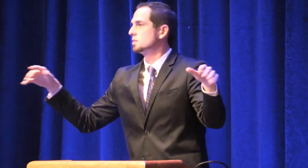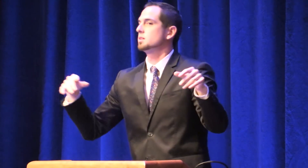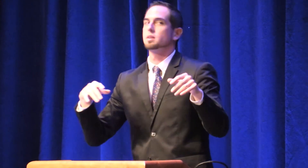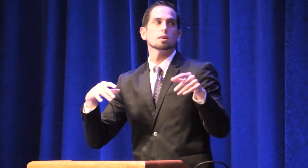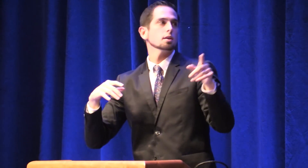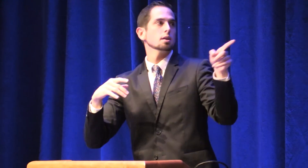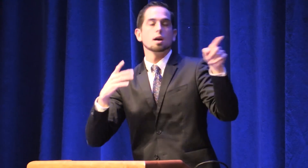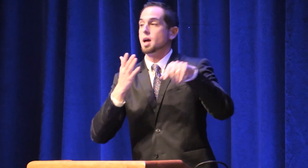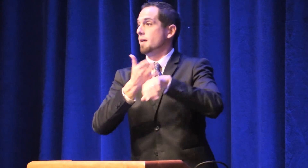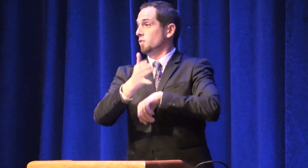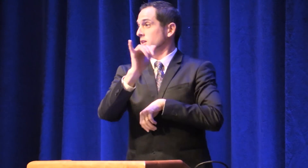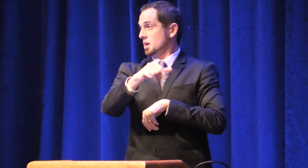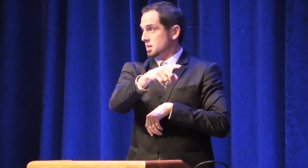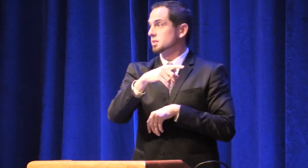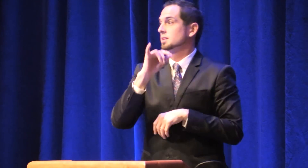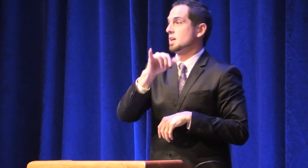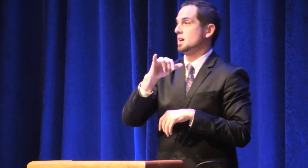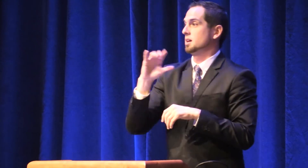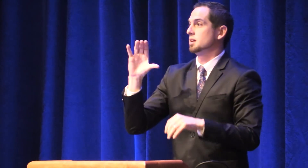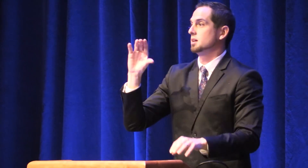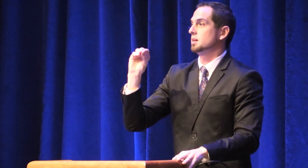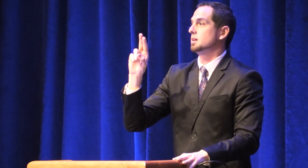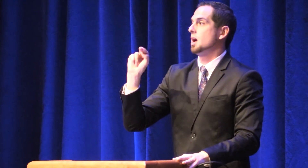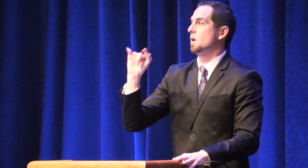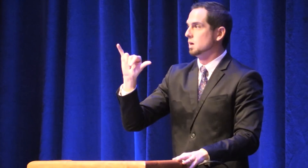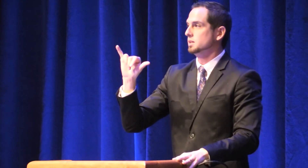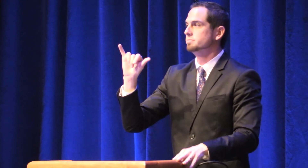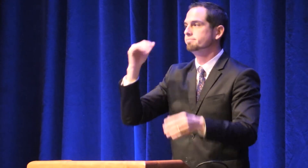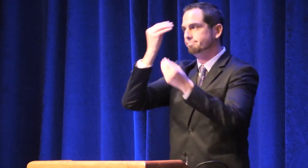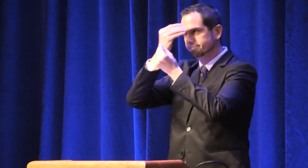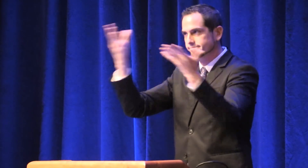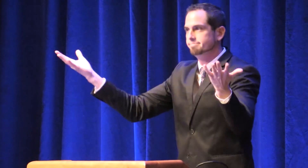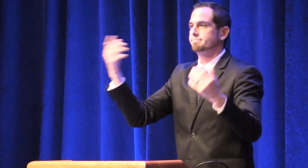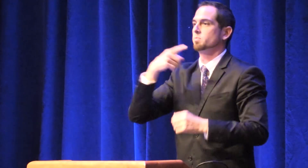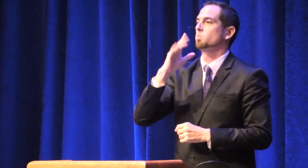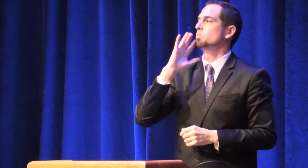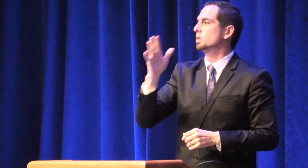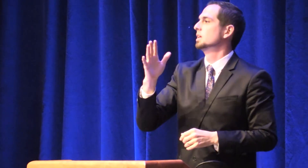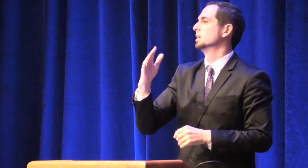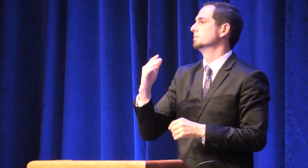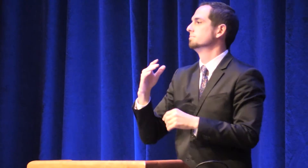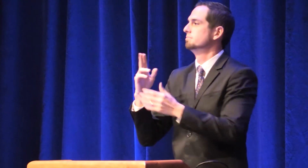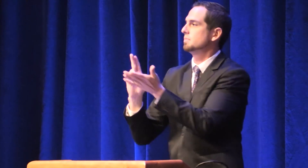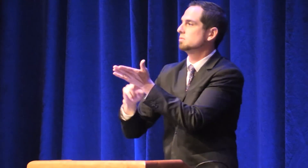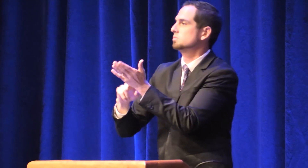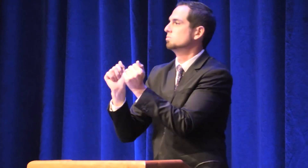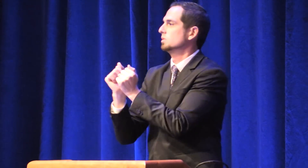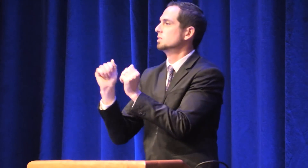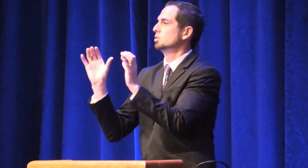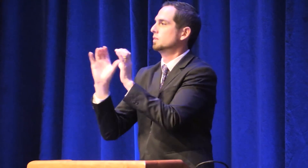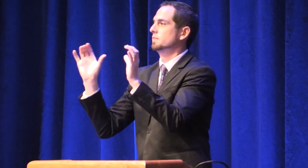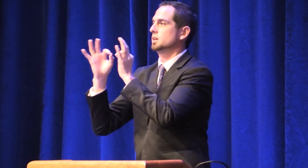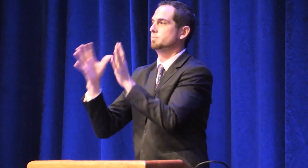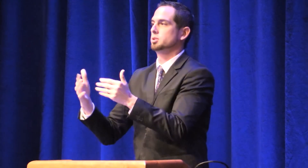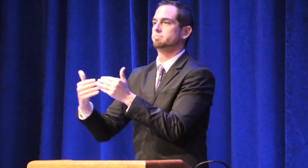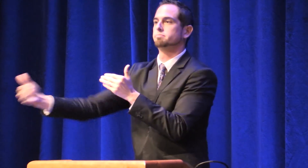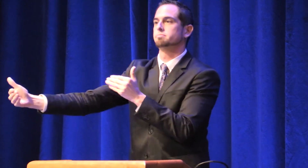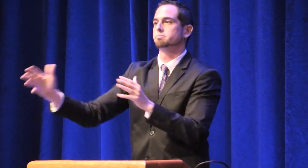stage had a deaf brother, but was not fluent in sign, was not skilled as an interpreter. And then afterward, as a result, the